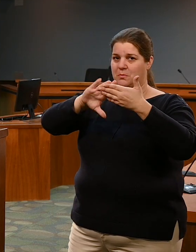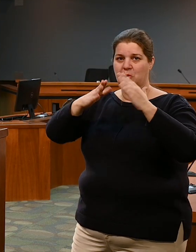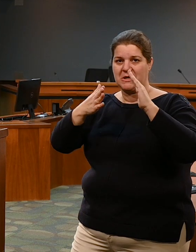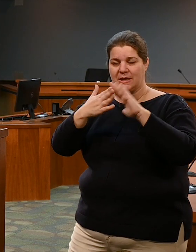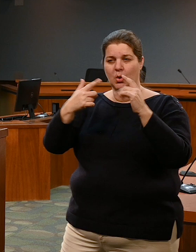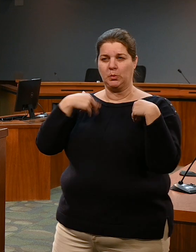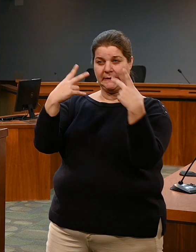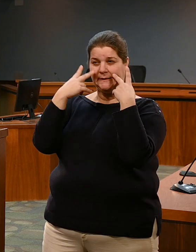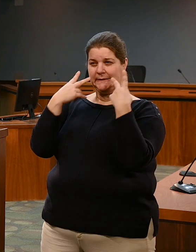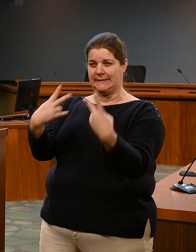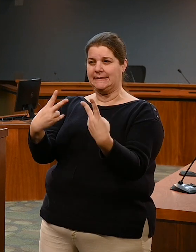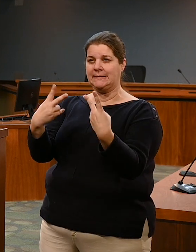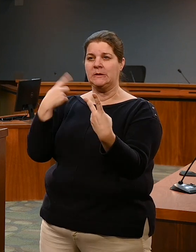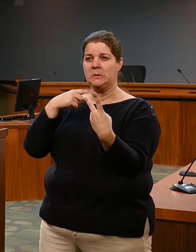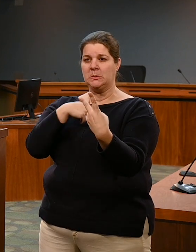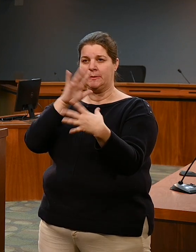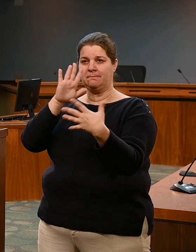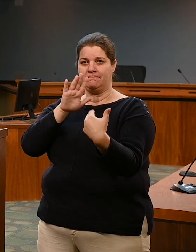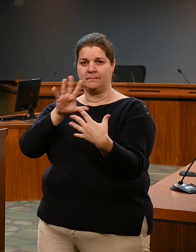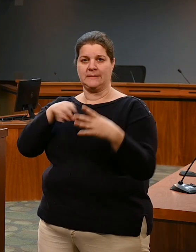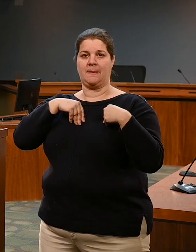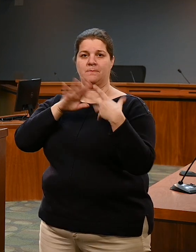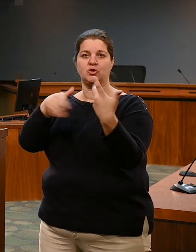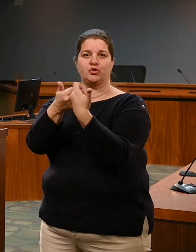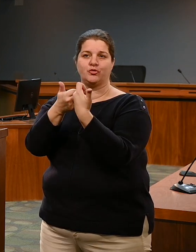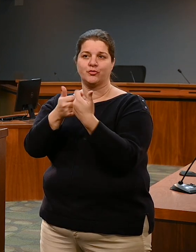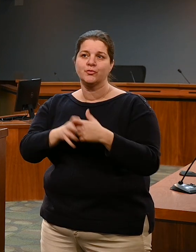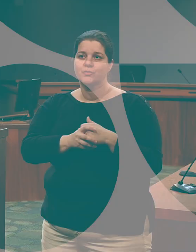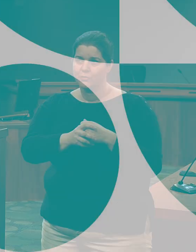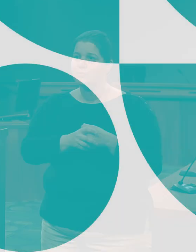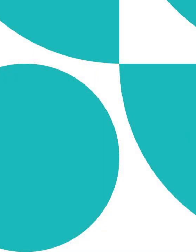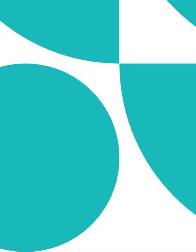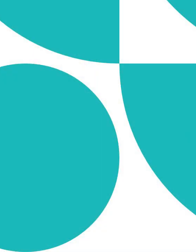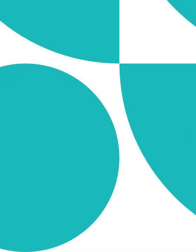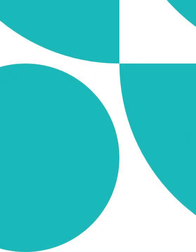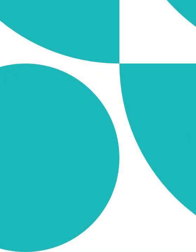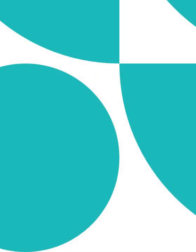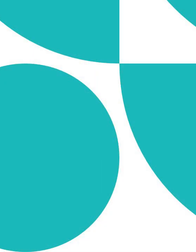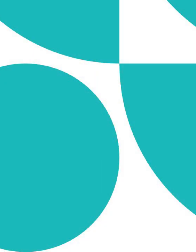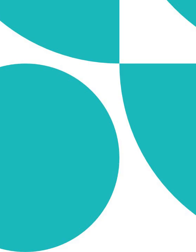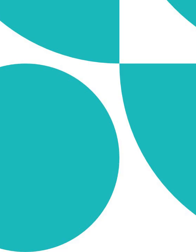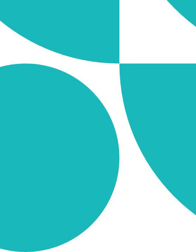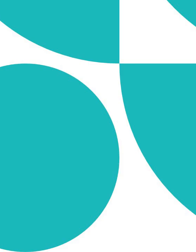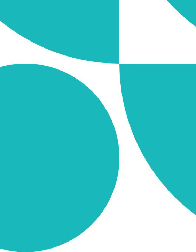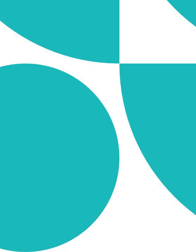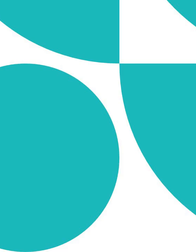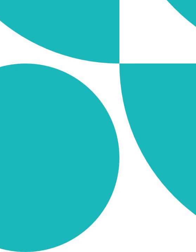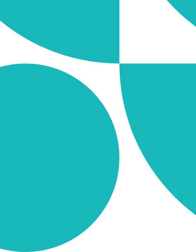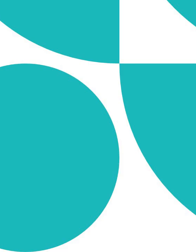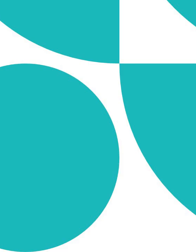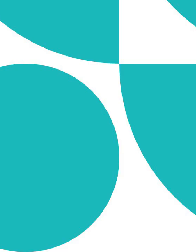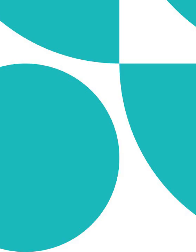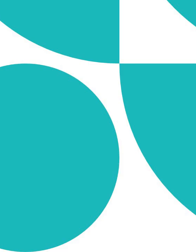this moment and rising to the challenge. We said yes to acting with prevention,